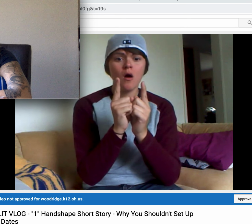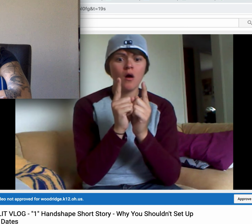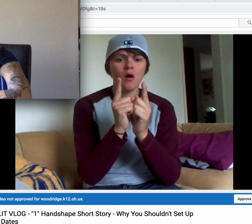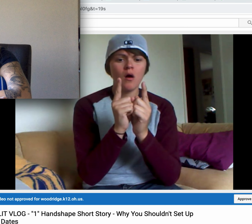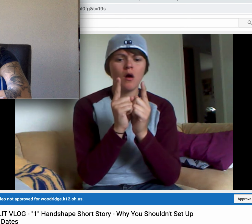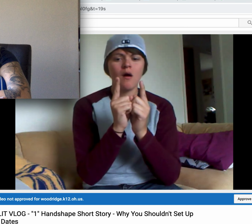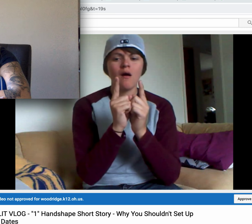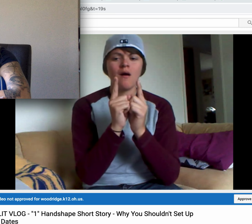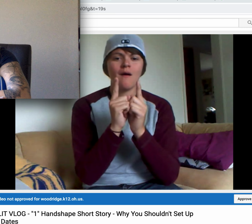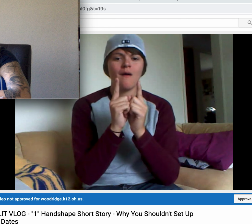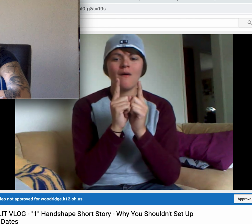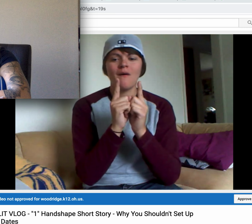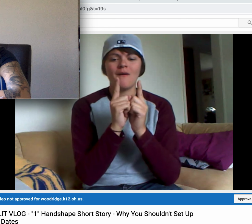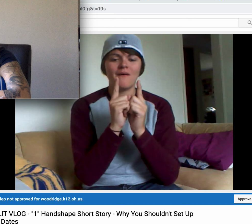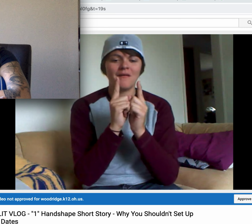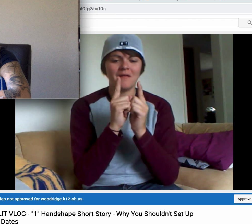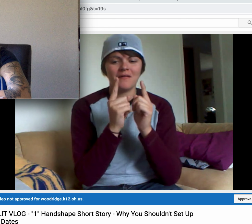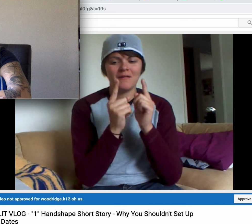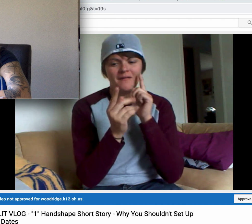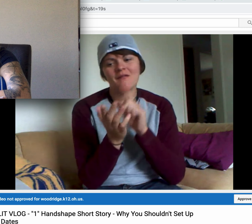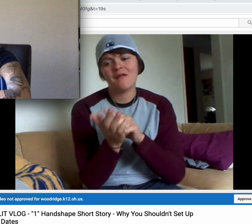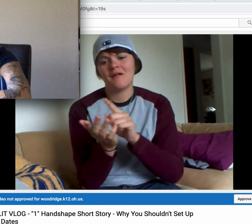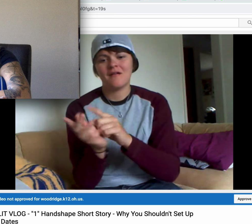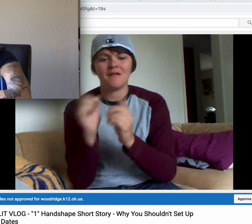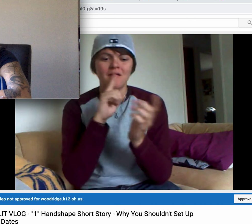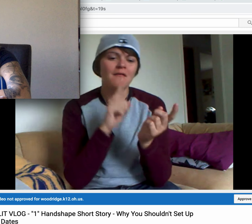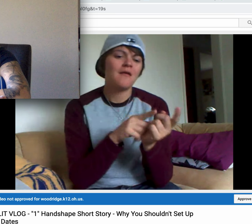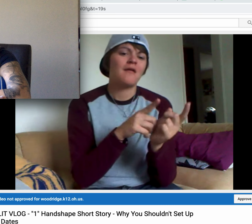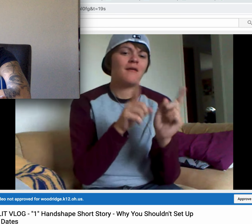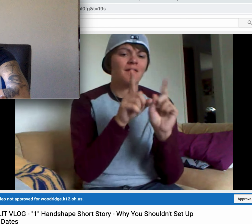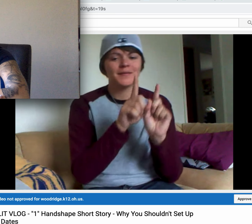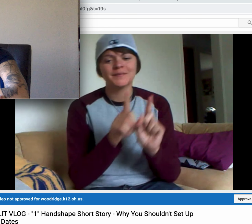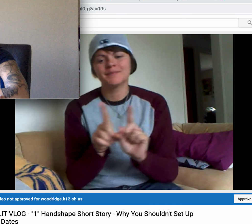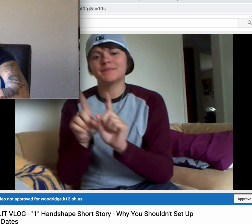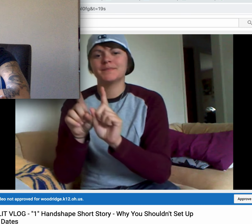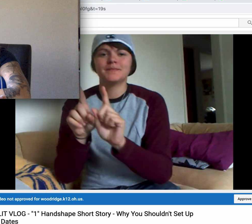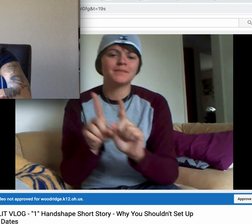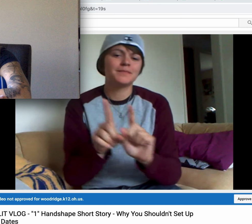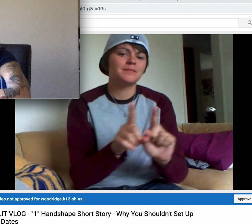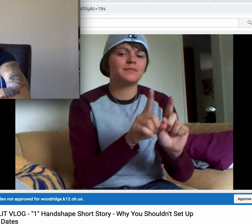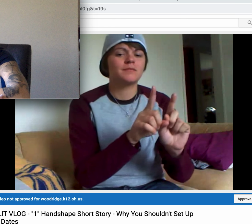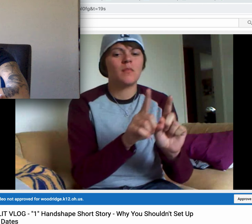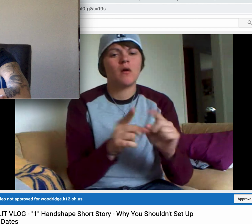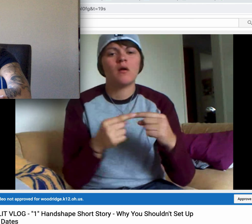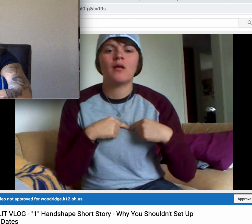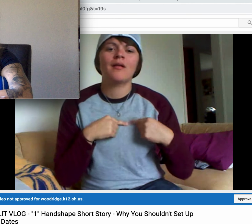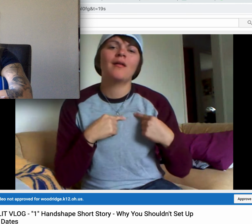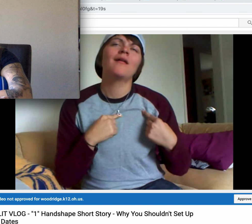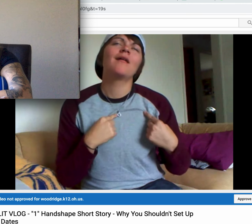They fall in love. And they walked together.